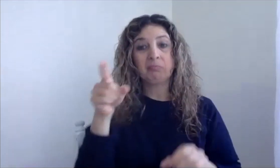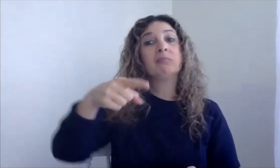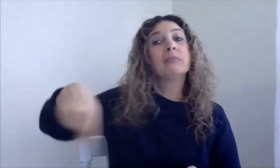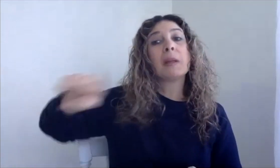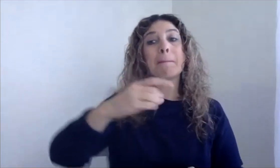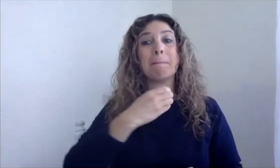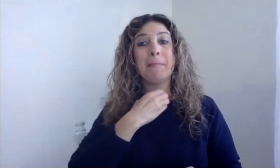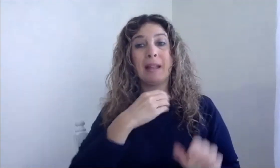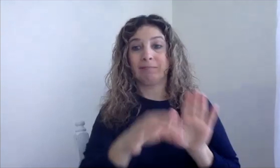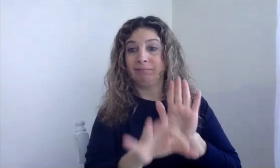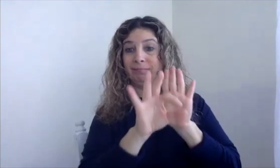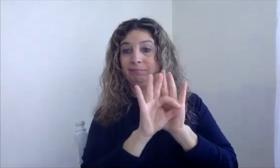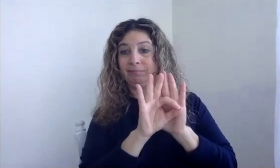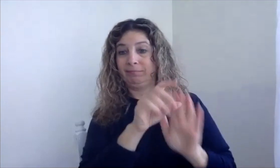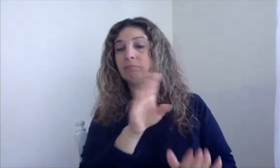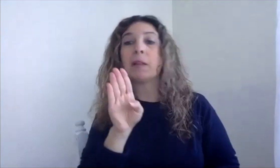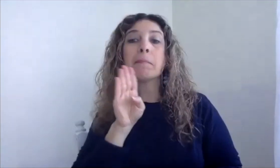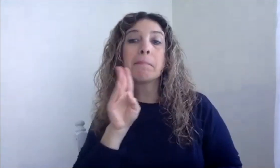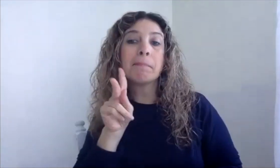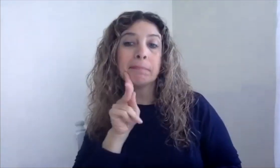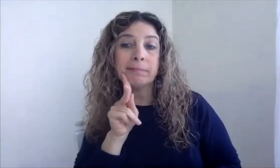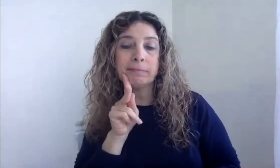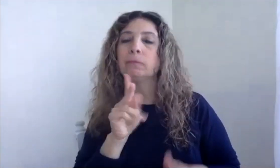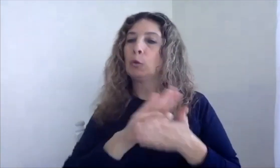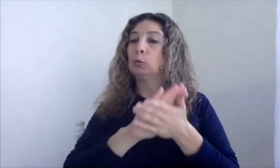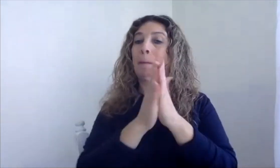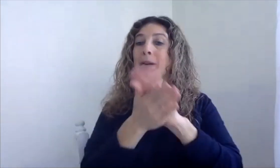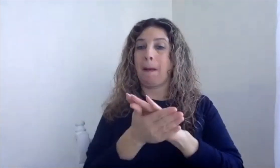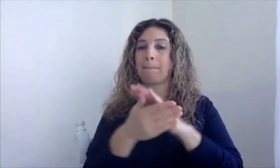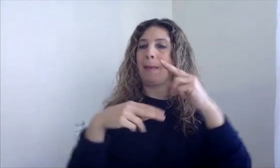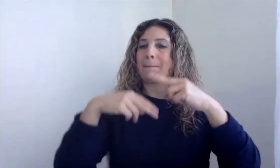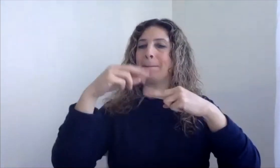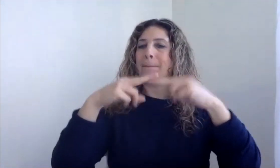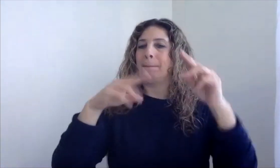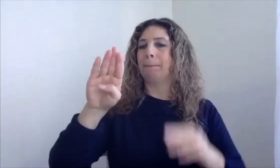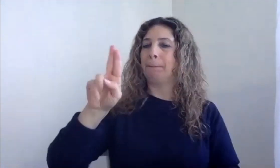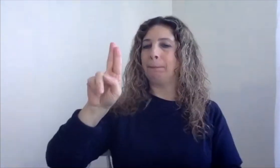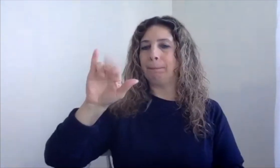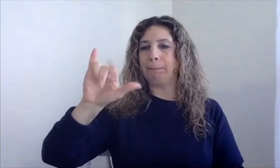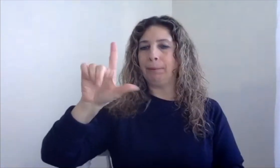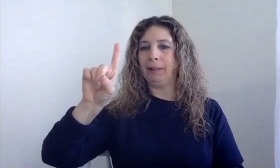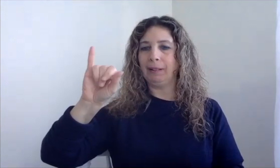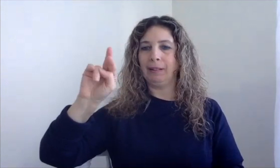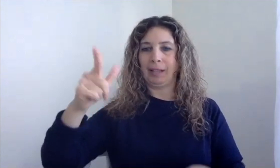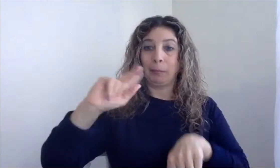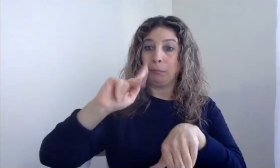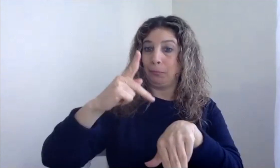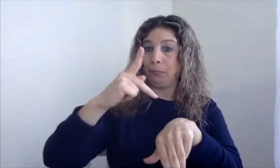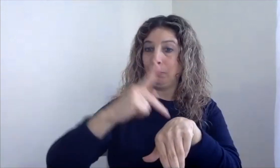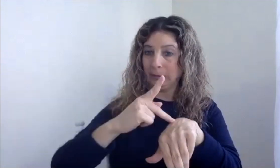position? But we didn't hear anything. Instead, MNMAA picked Dr. Portia to become what they called a building